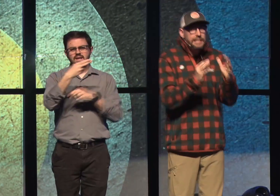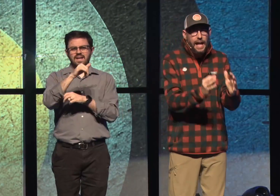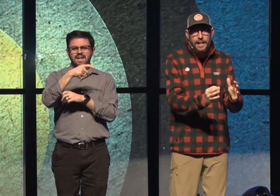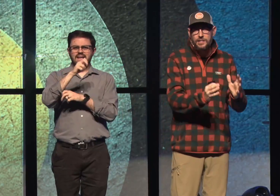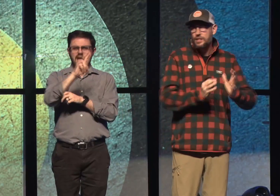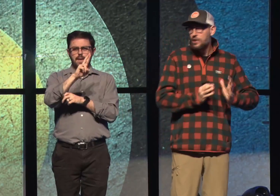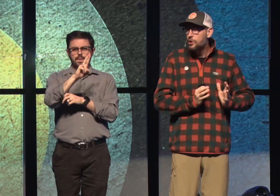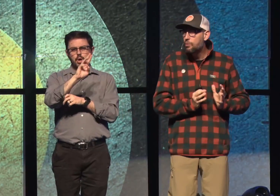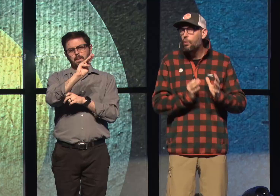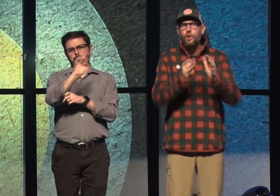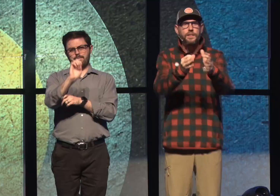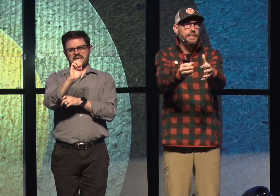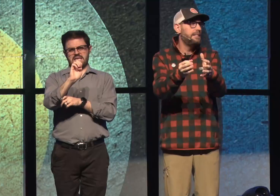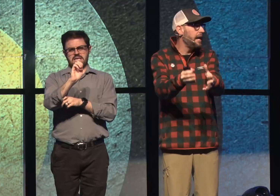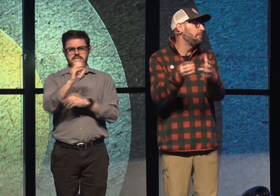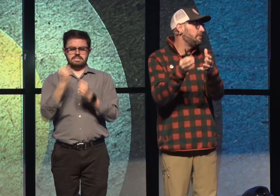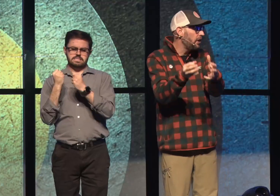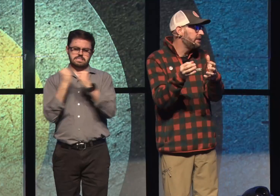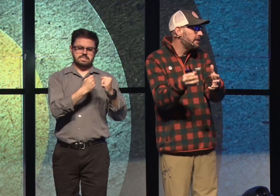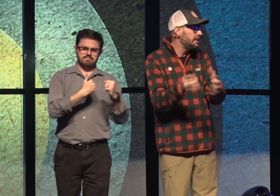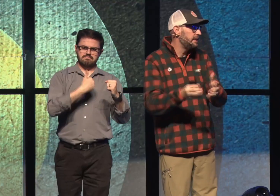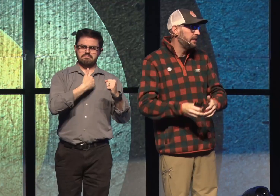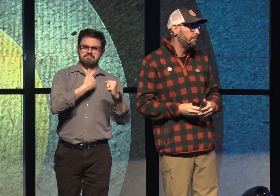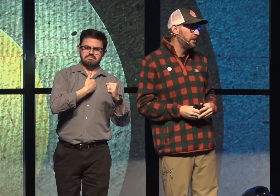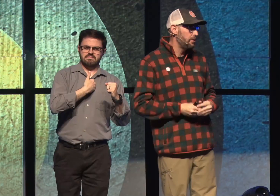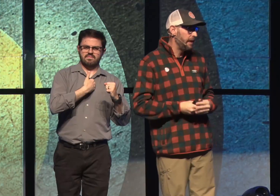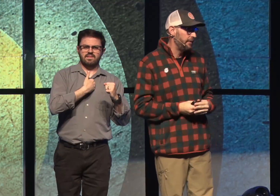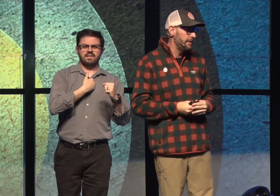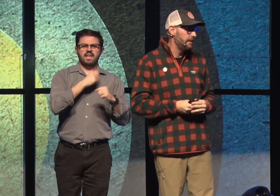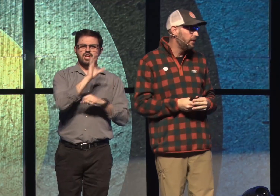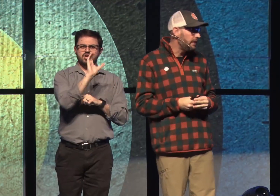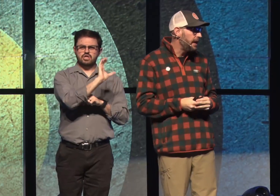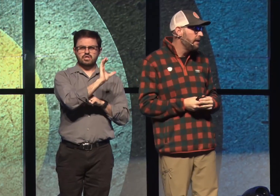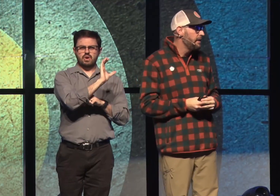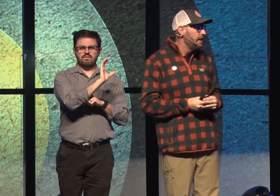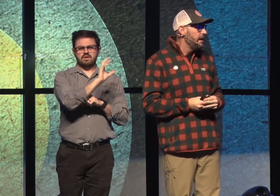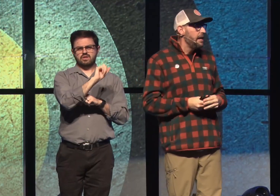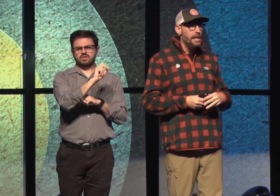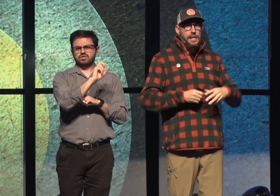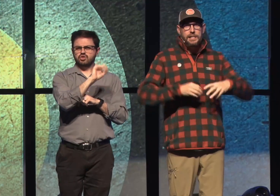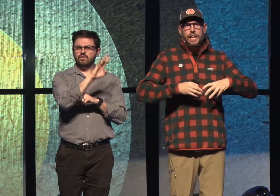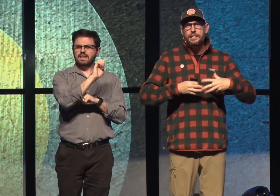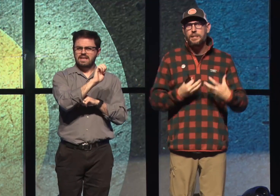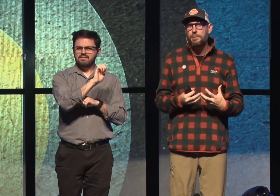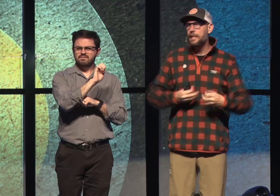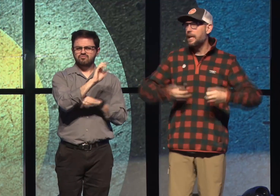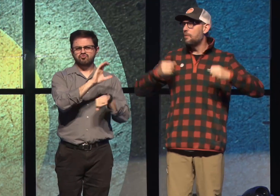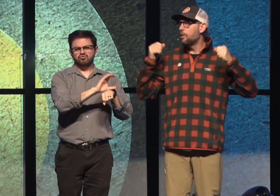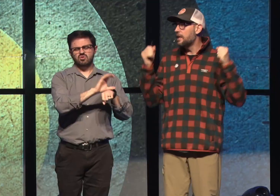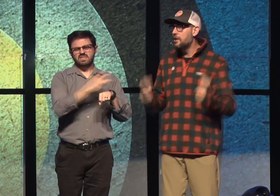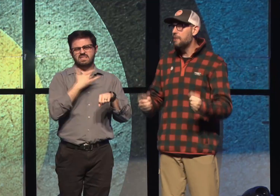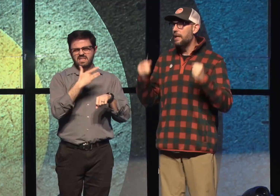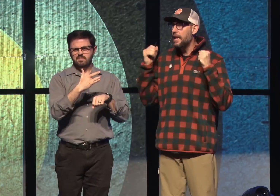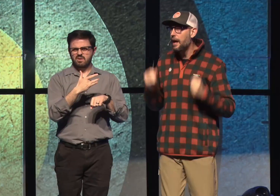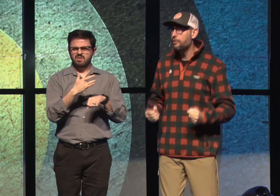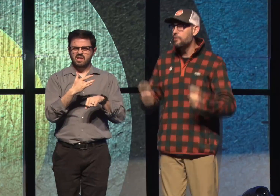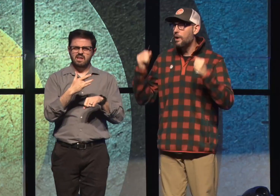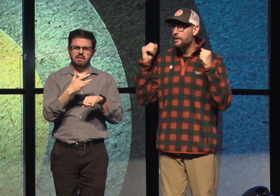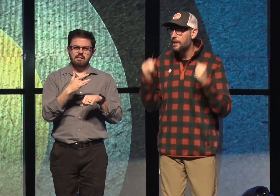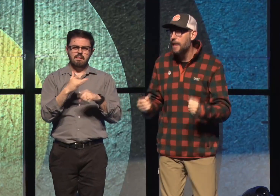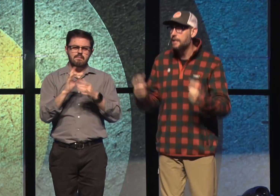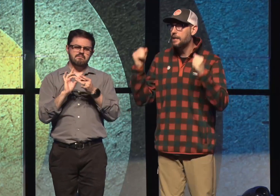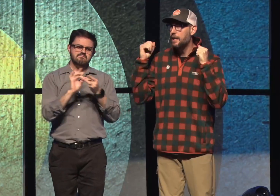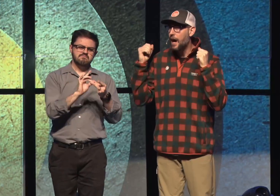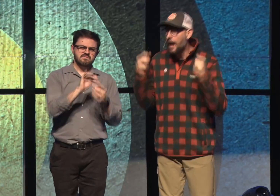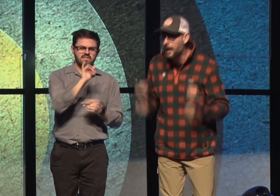church tends toward this type of narcissistic spirituality, okay? It tends to be like, hey, we're here to make